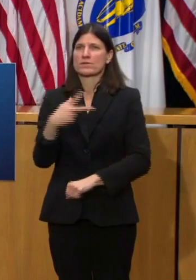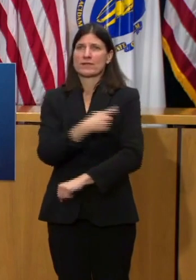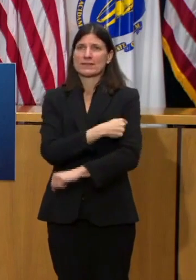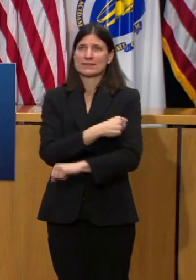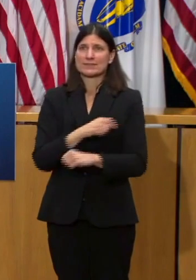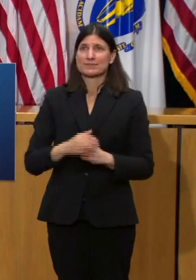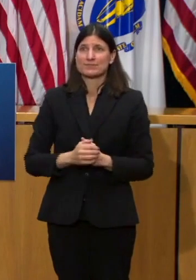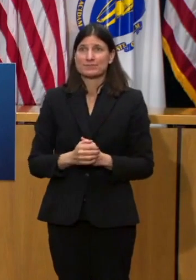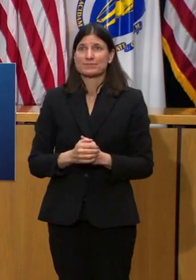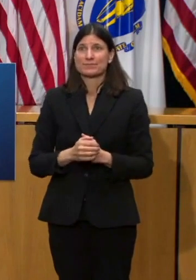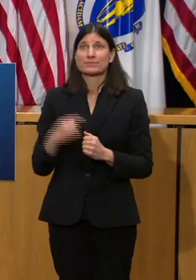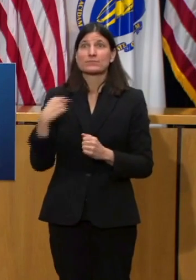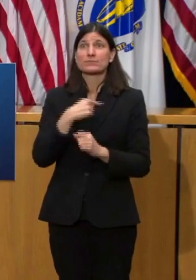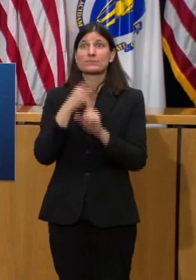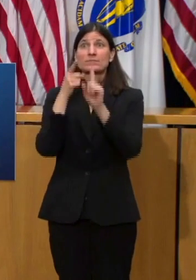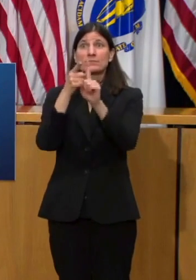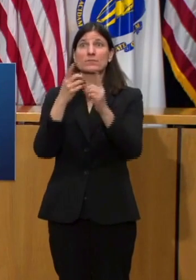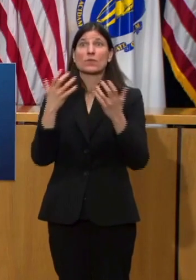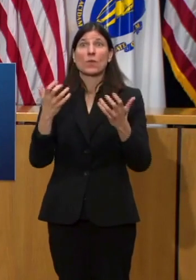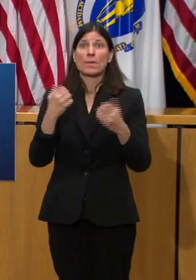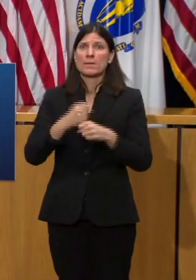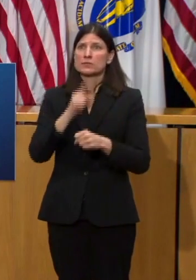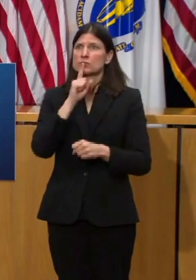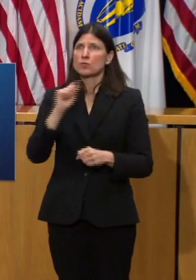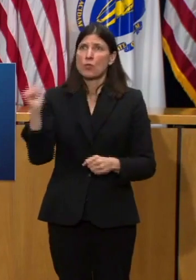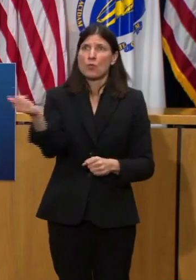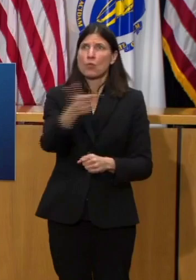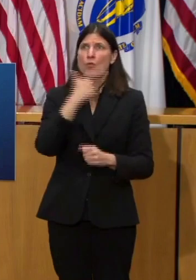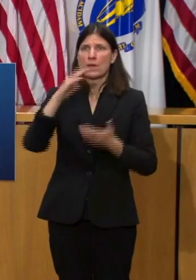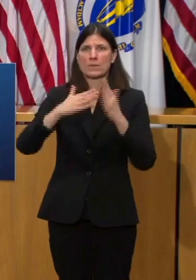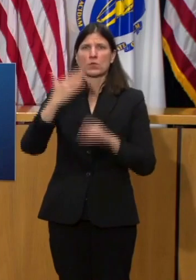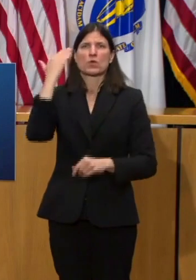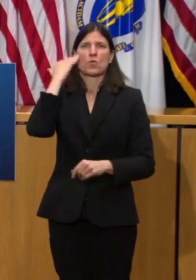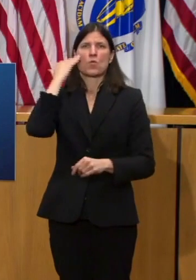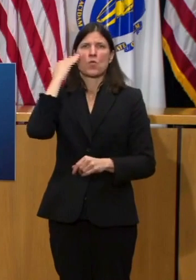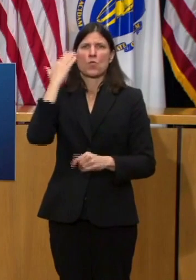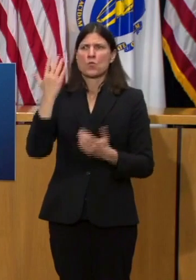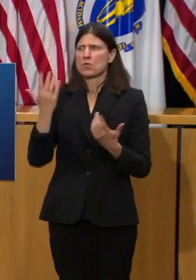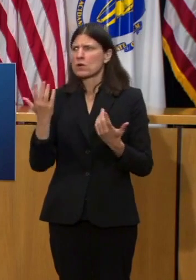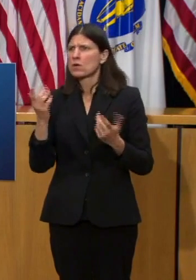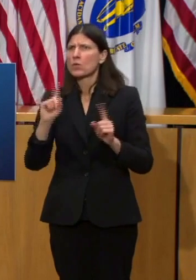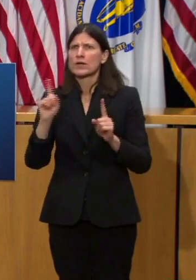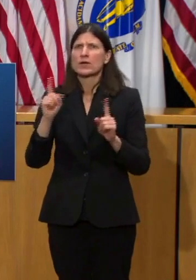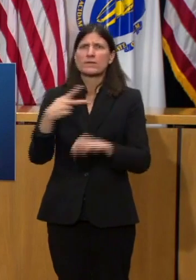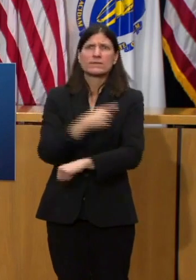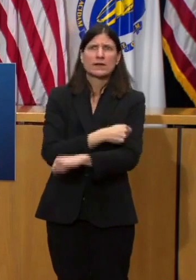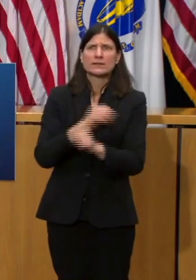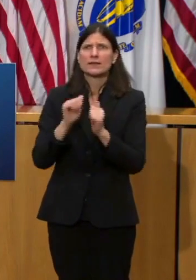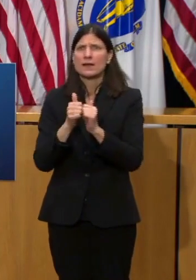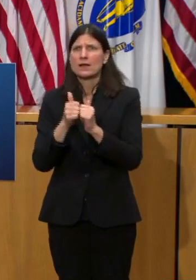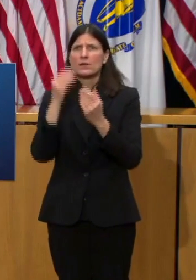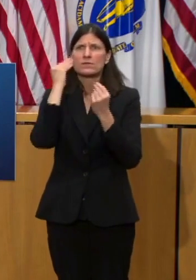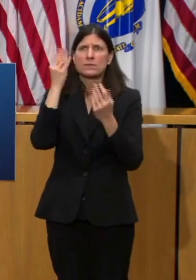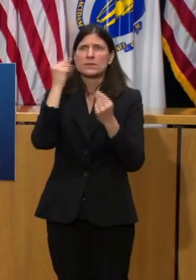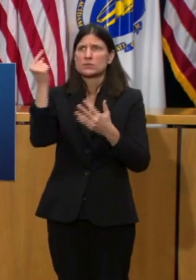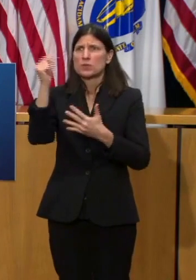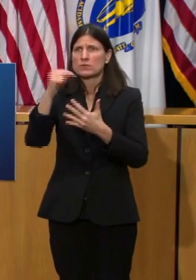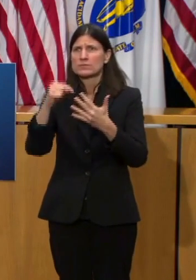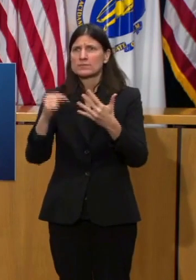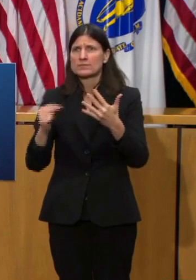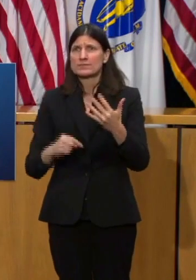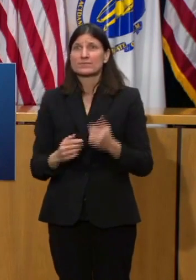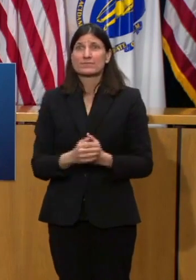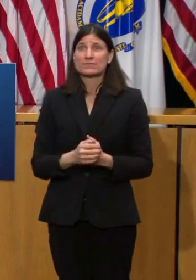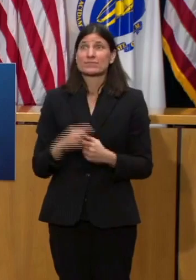residents as possible. Local health officials have been on the front lines of this pandemic since day one and helping